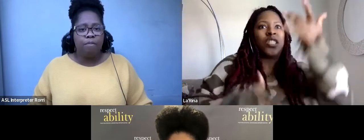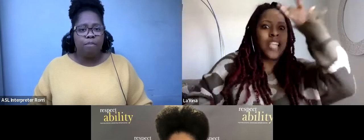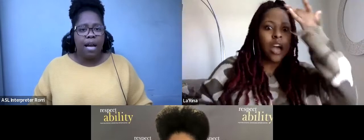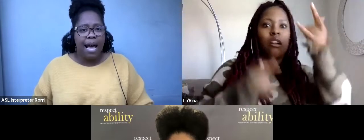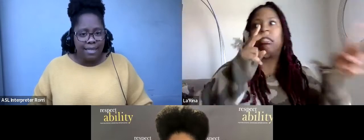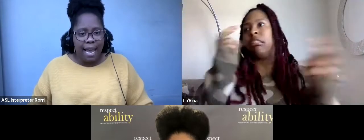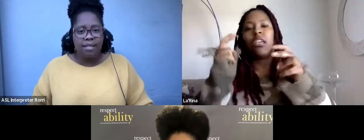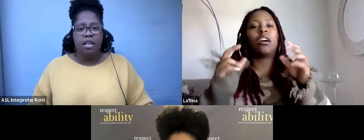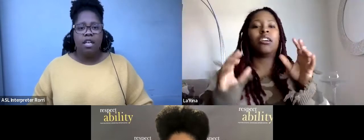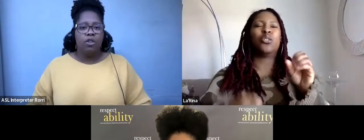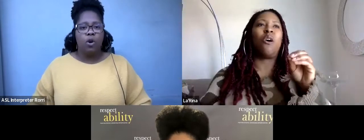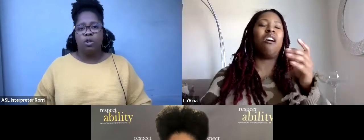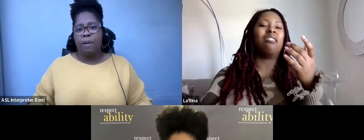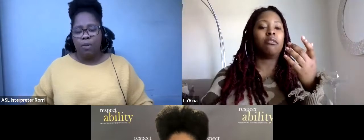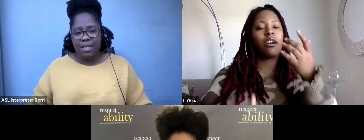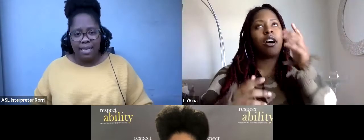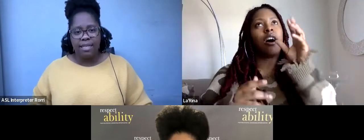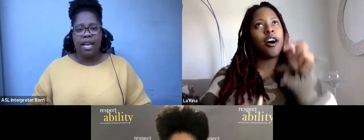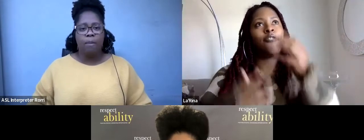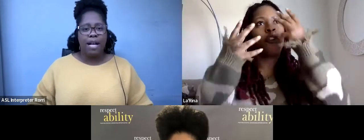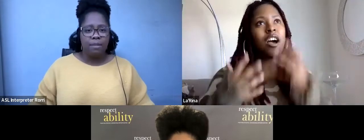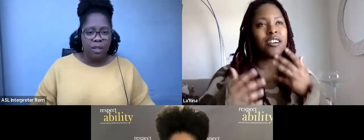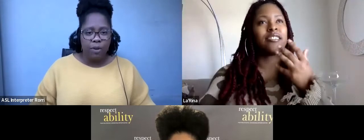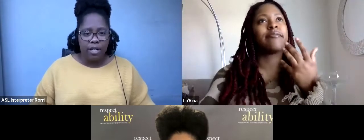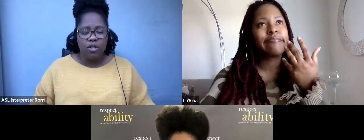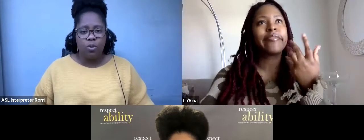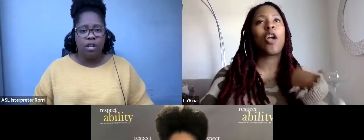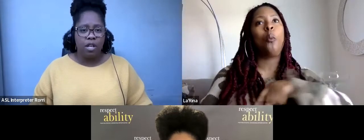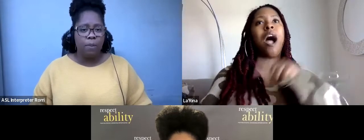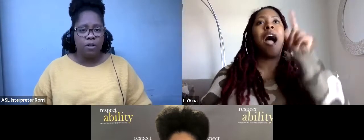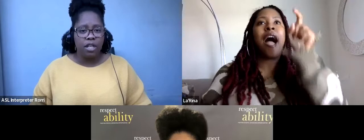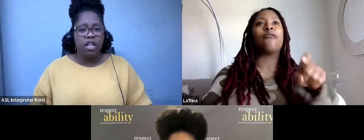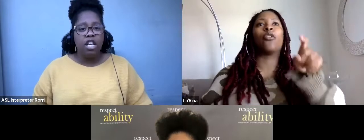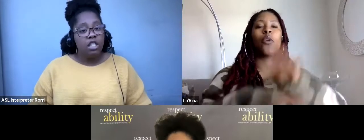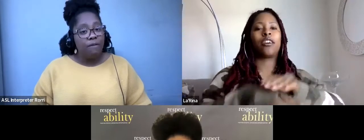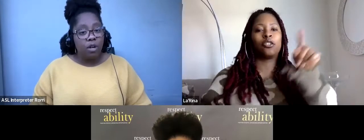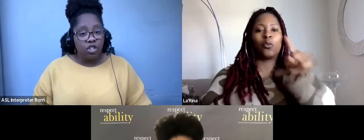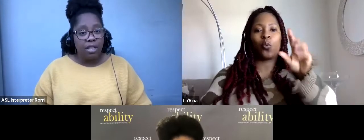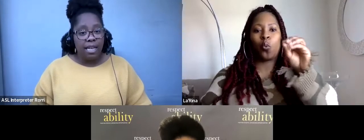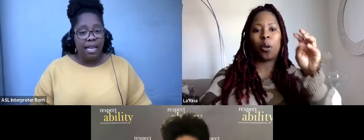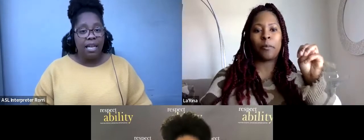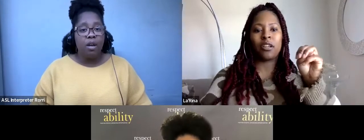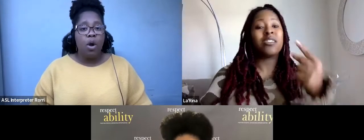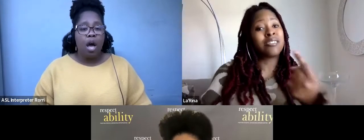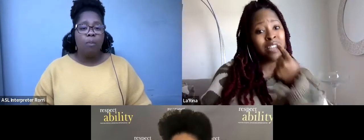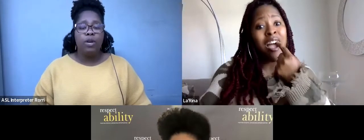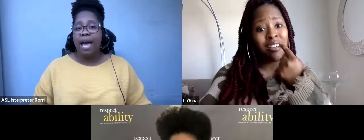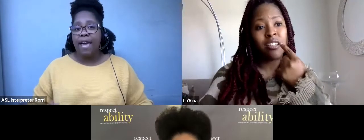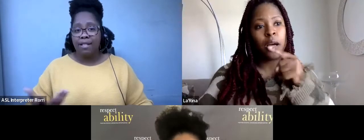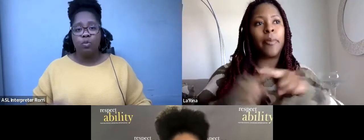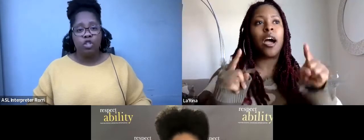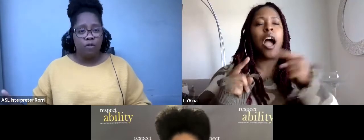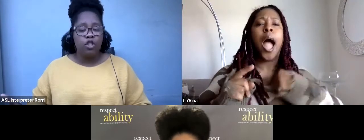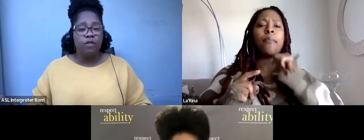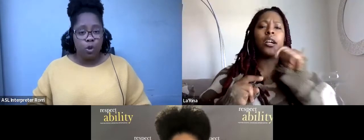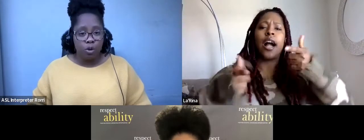life contact. You know, nobody wants to get sick or possibly spread it to another person. So unfortunately, we have had